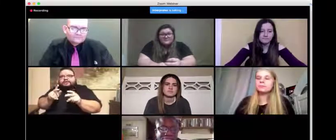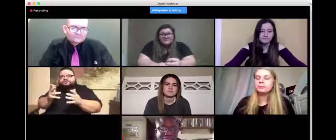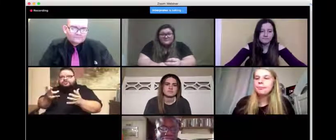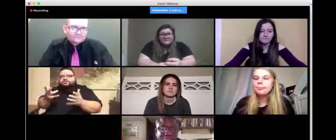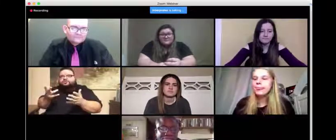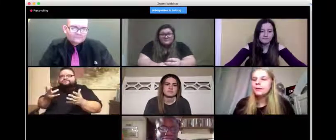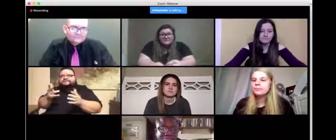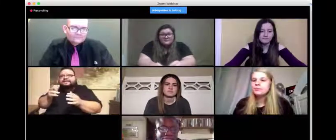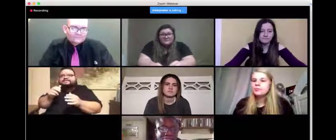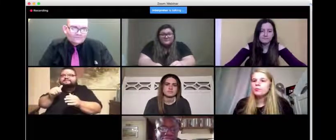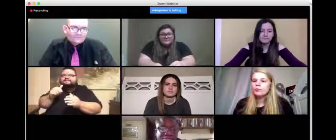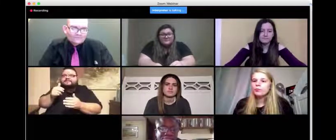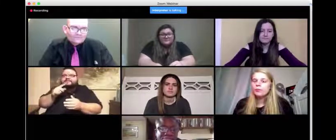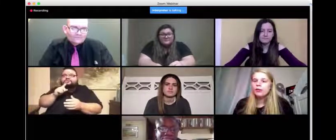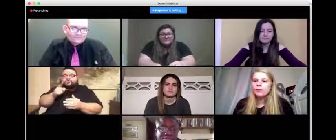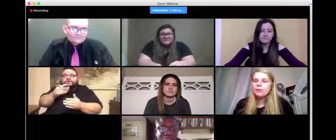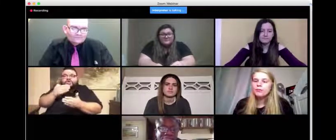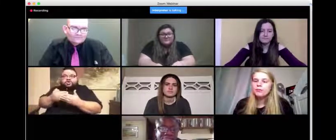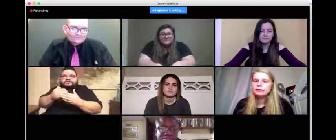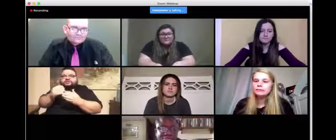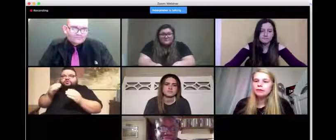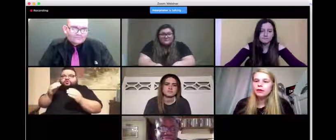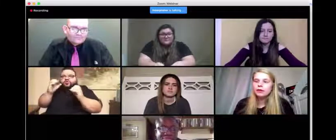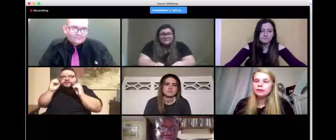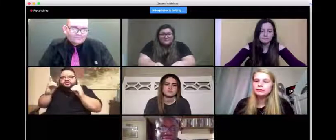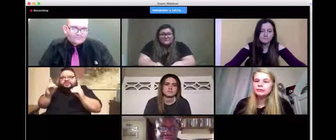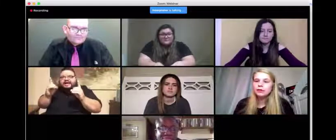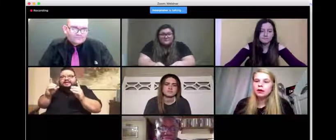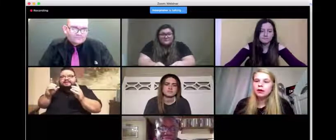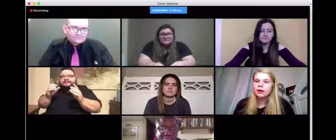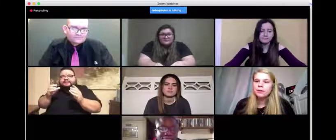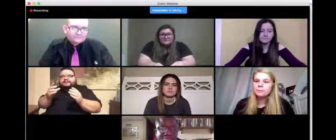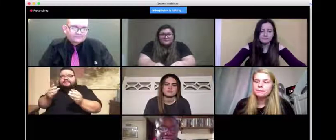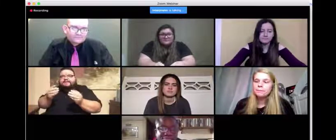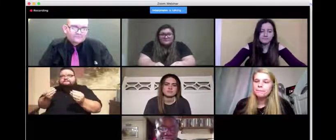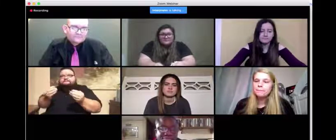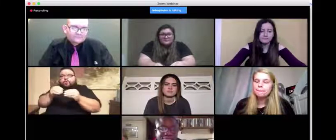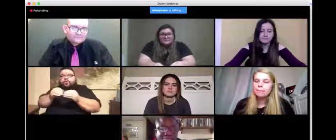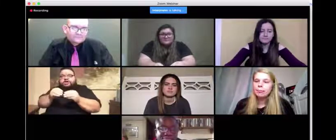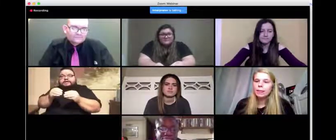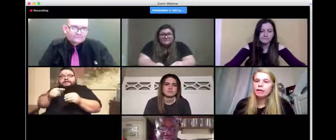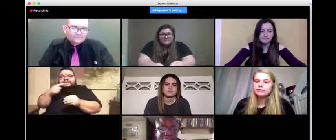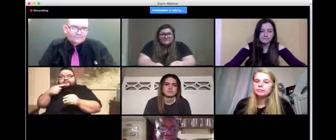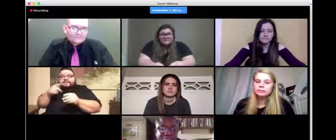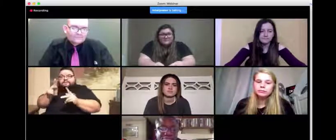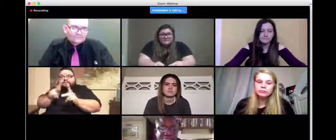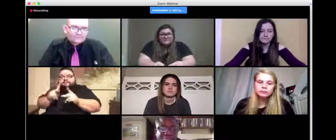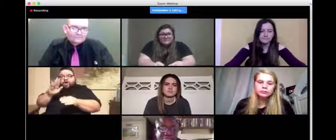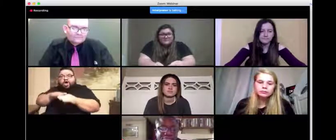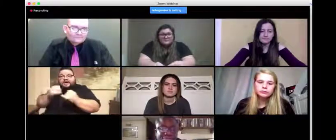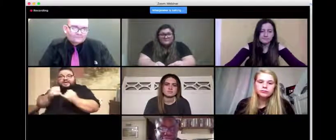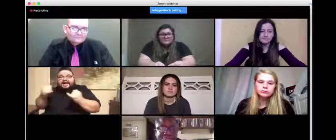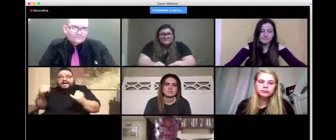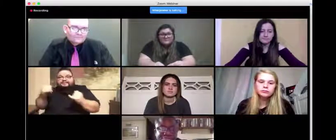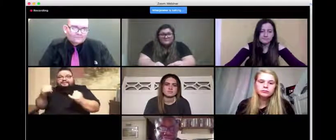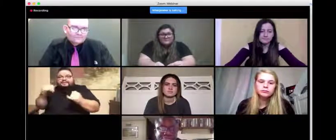educate more hearing people online rather than in the past. The internet has changed